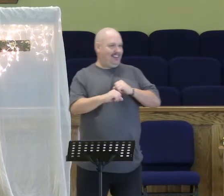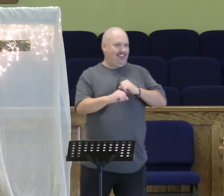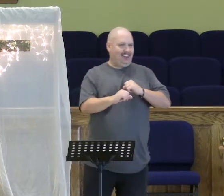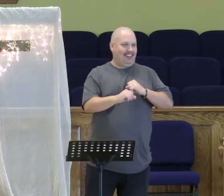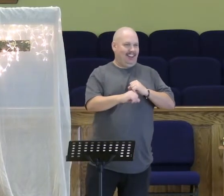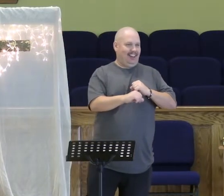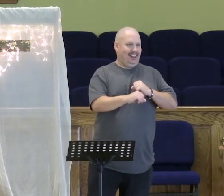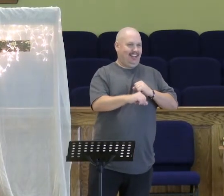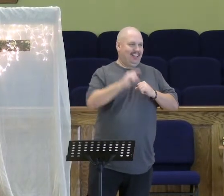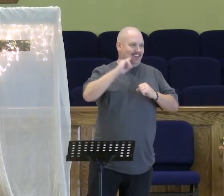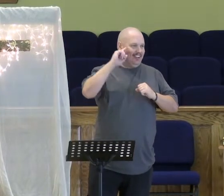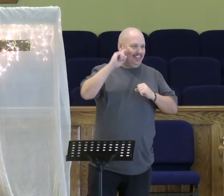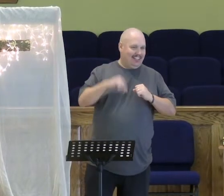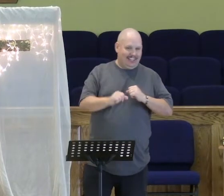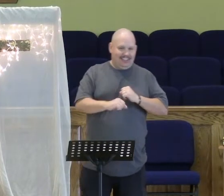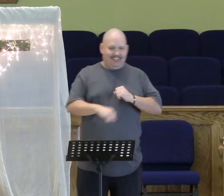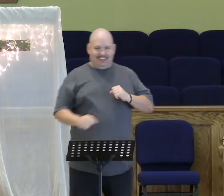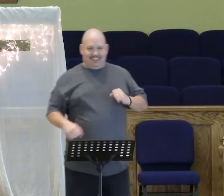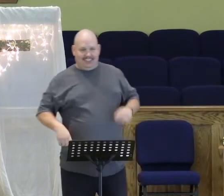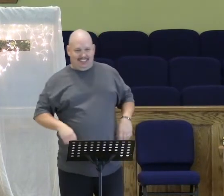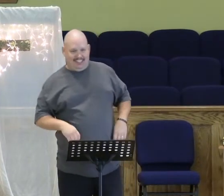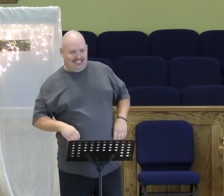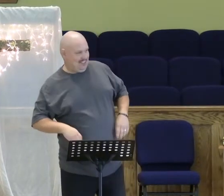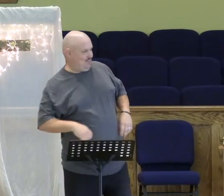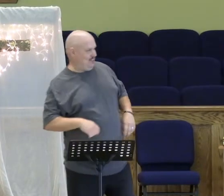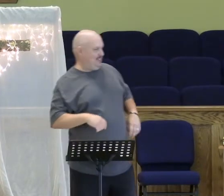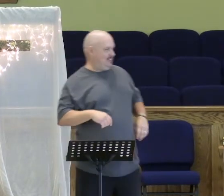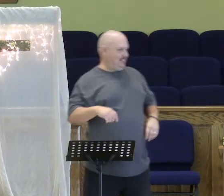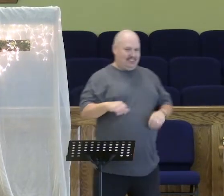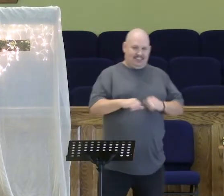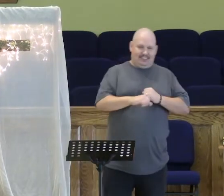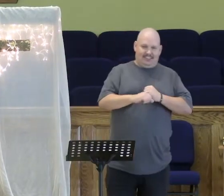Okay, deaf always drag it out. They don't go back to their seats when they're supposed to.